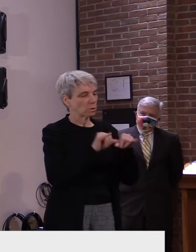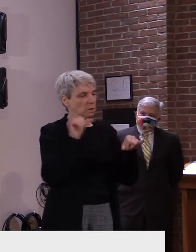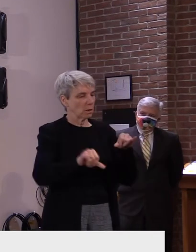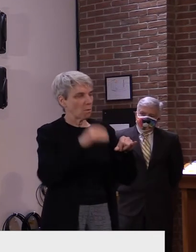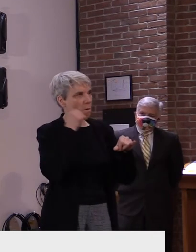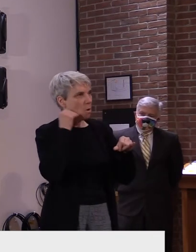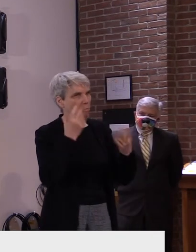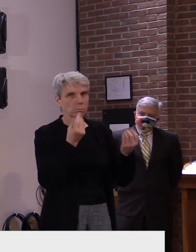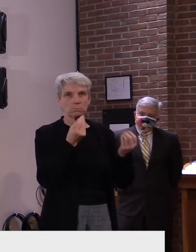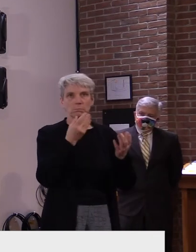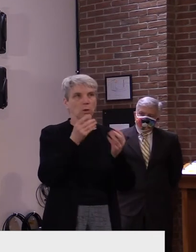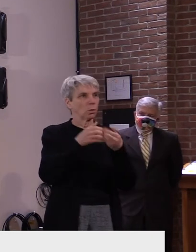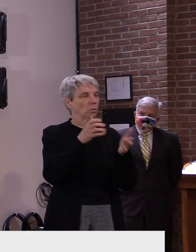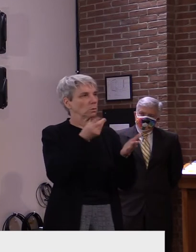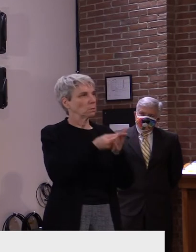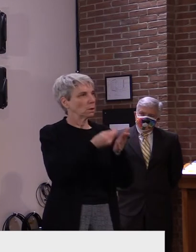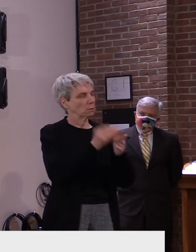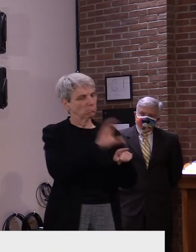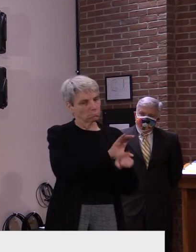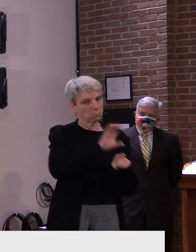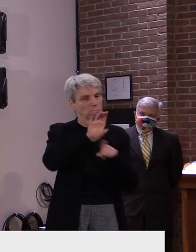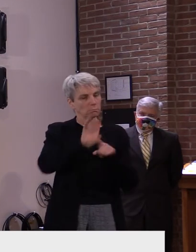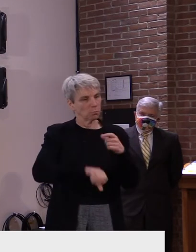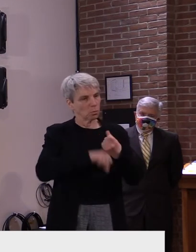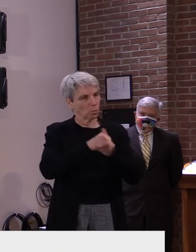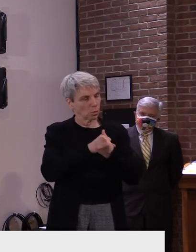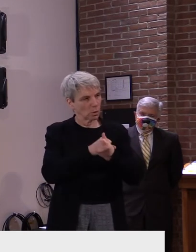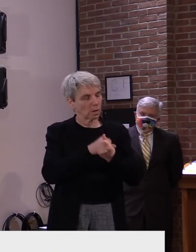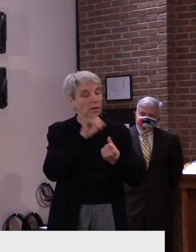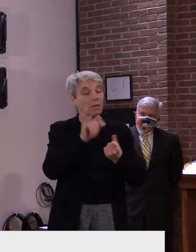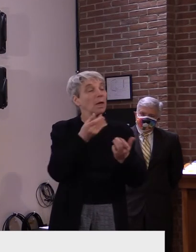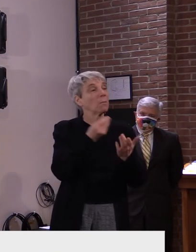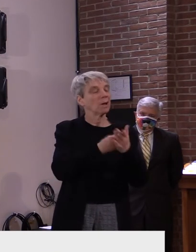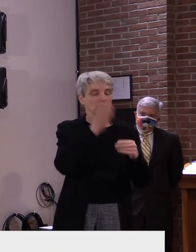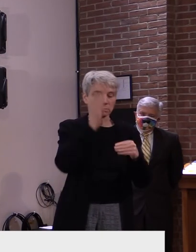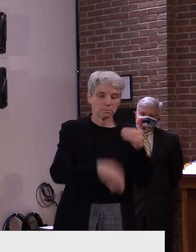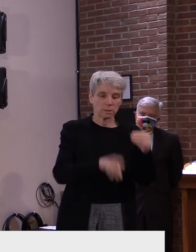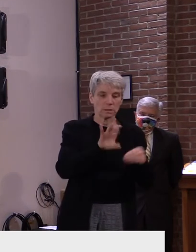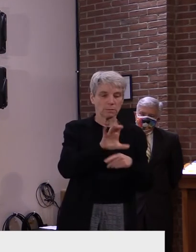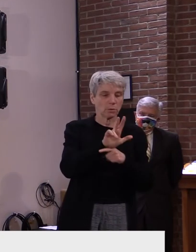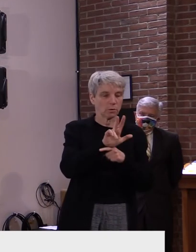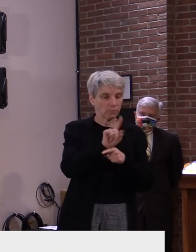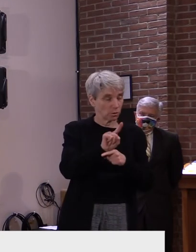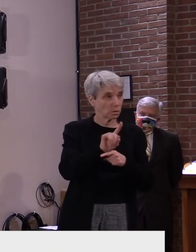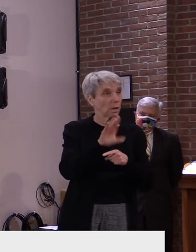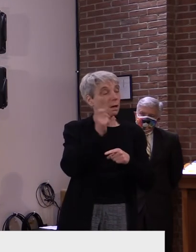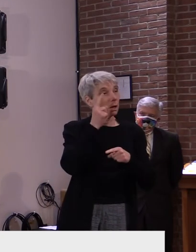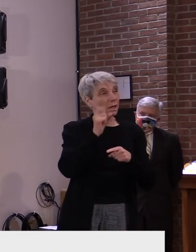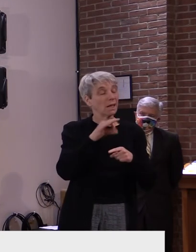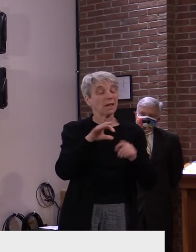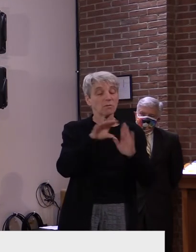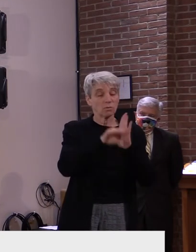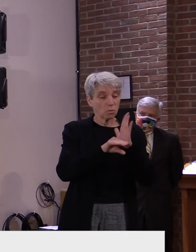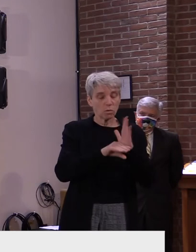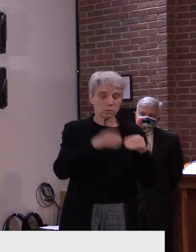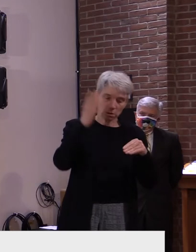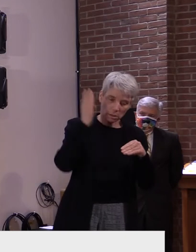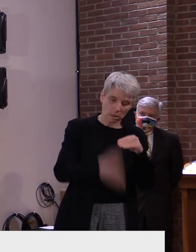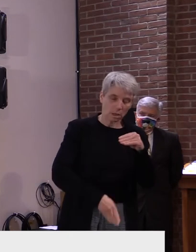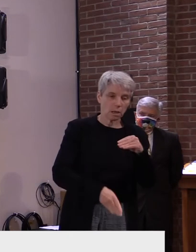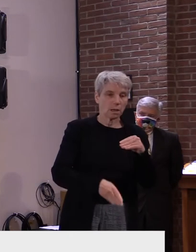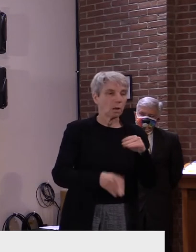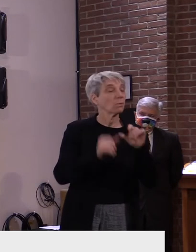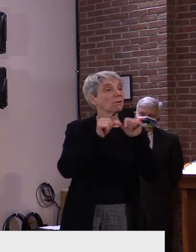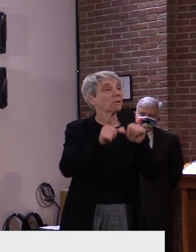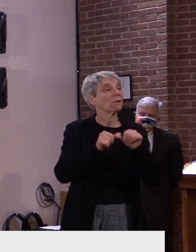expires as of december 31st and if current guidelines around travel remain in place employees will be forced to take unpaid leave from